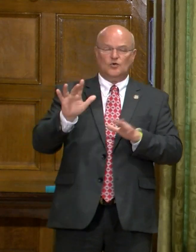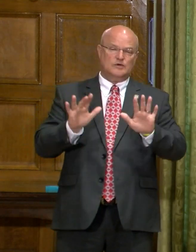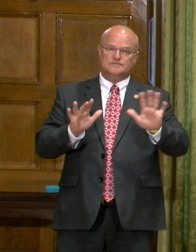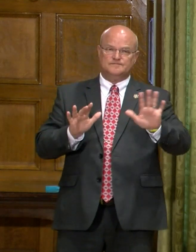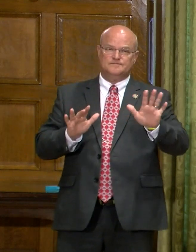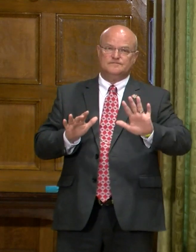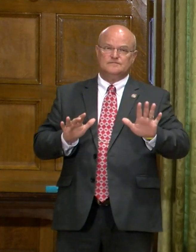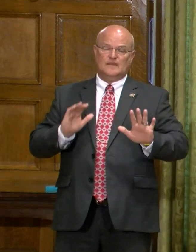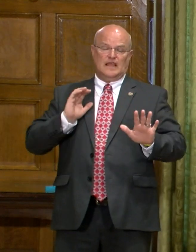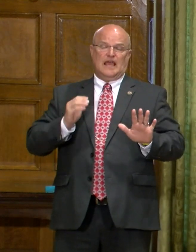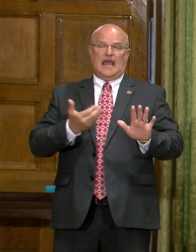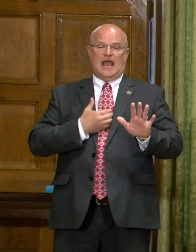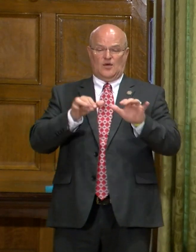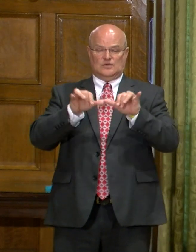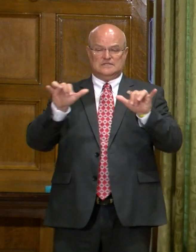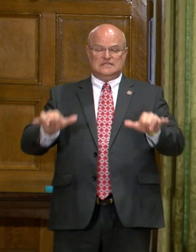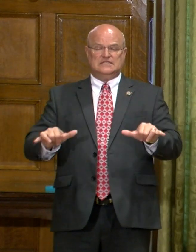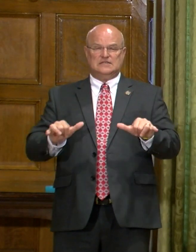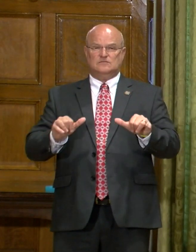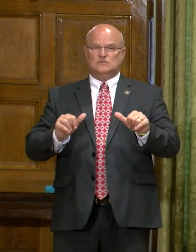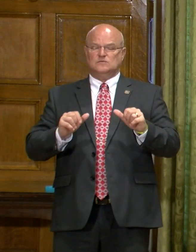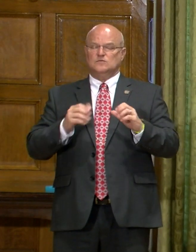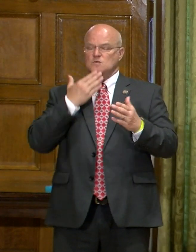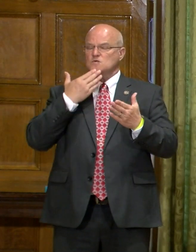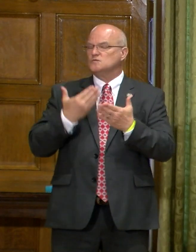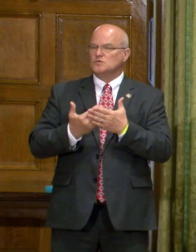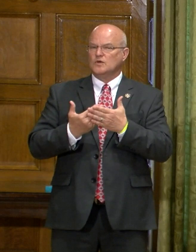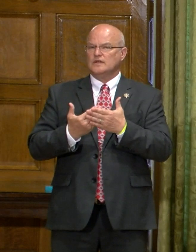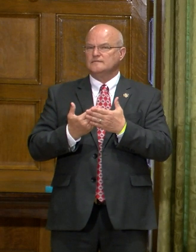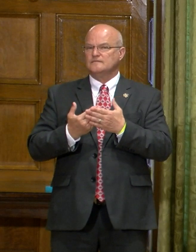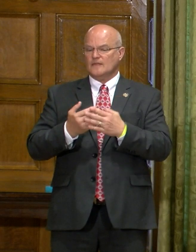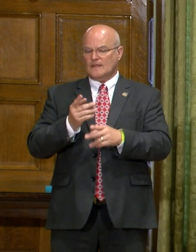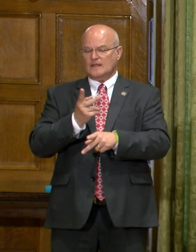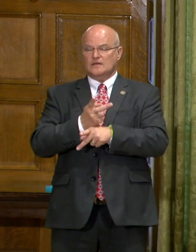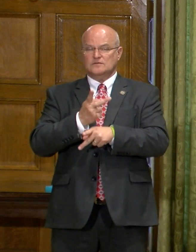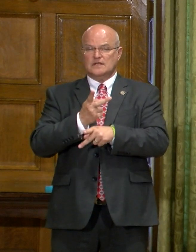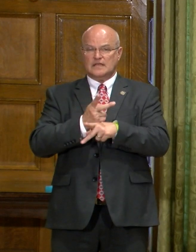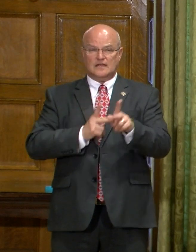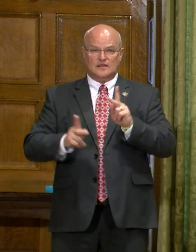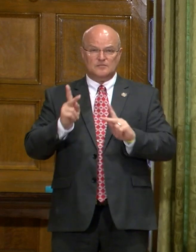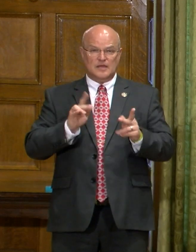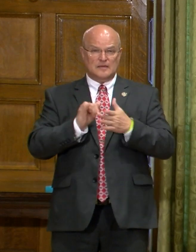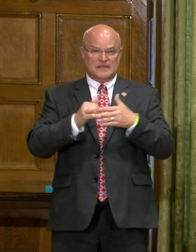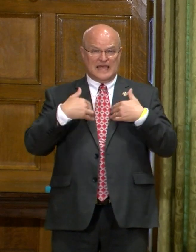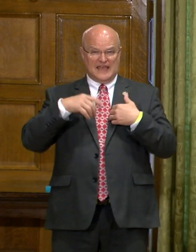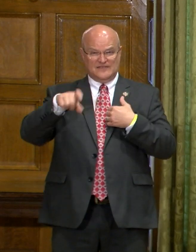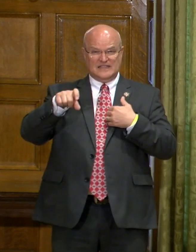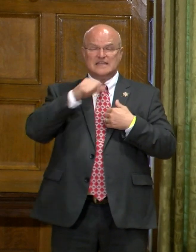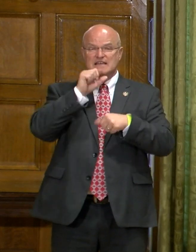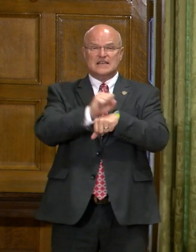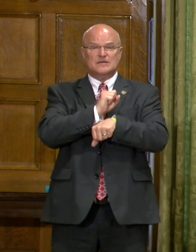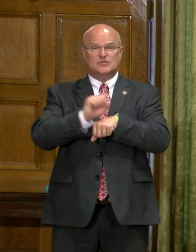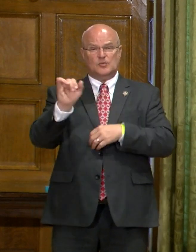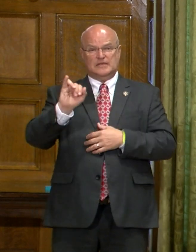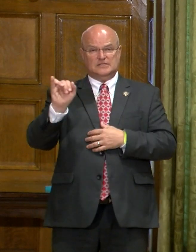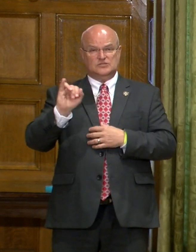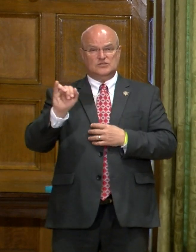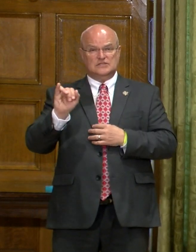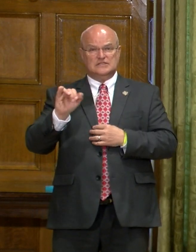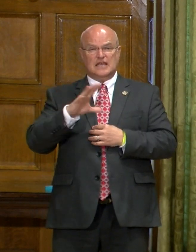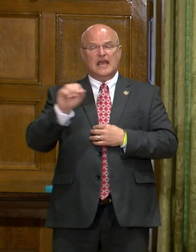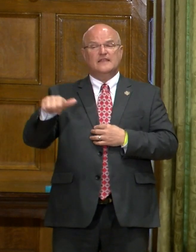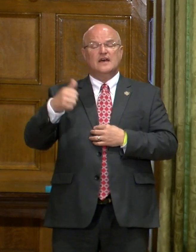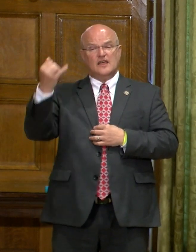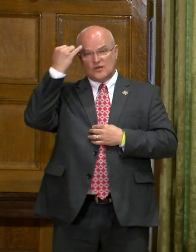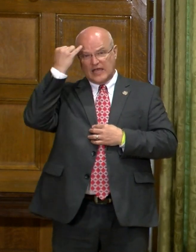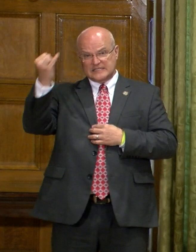Illinois. Our system is very robust. We're going to take care of those that have that need of unemployment insurance. And